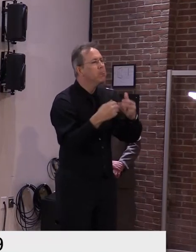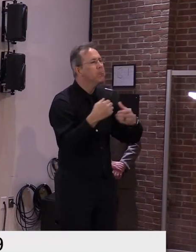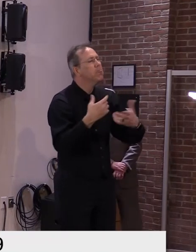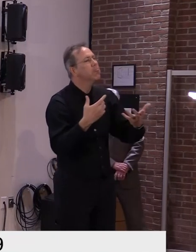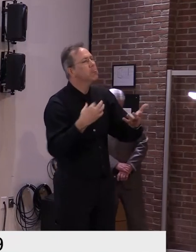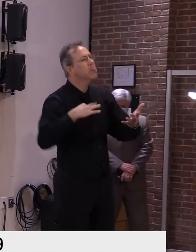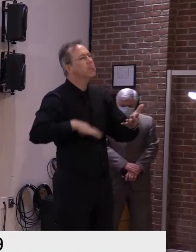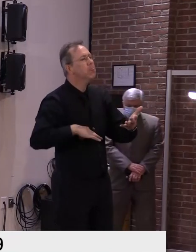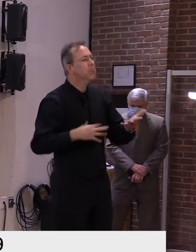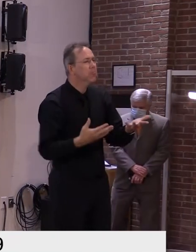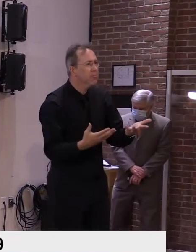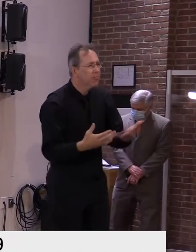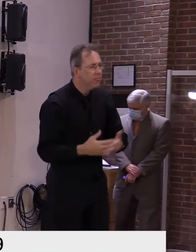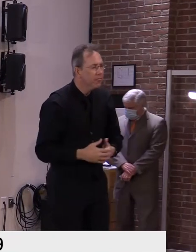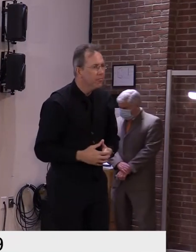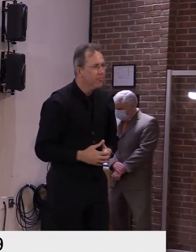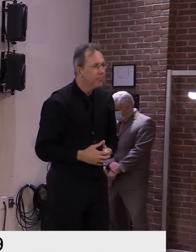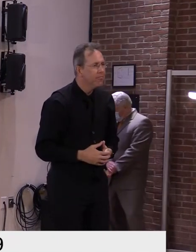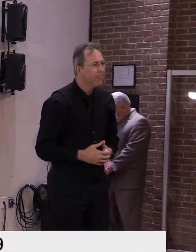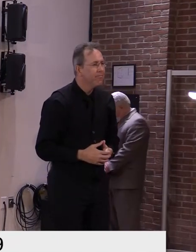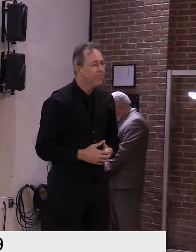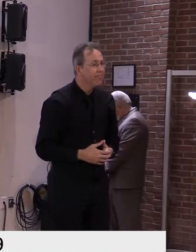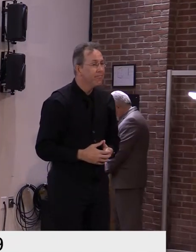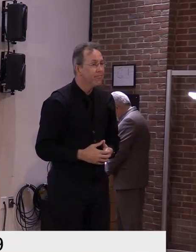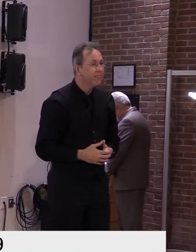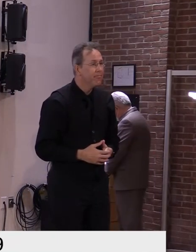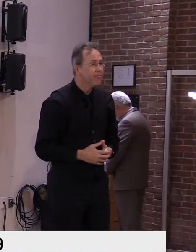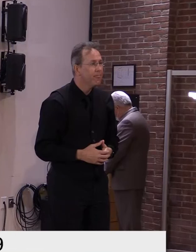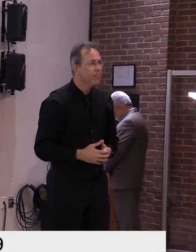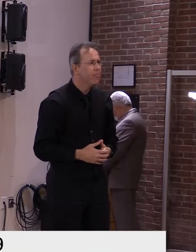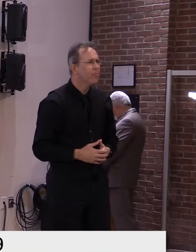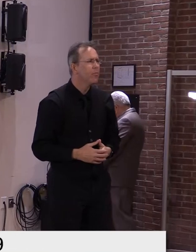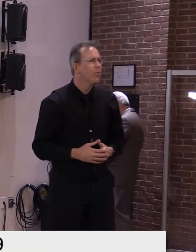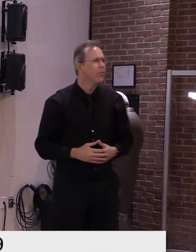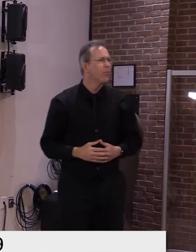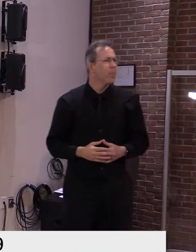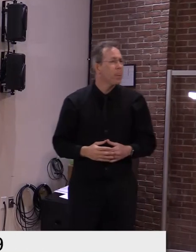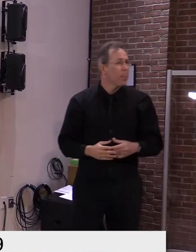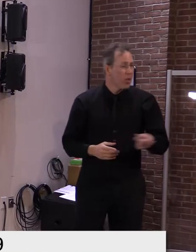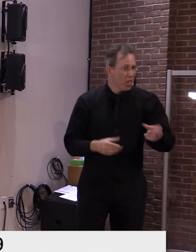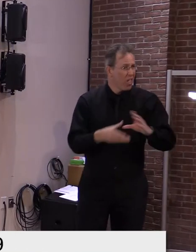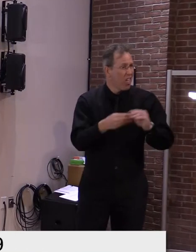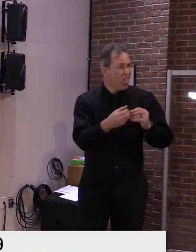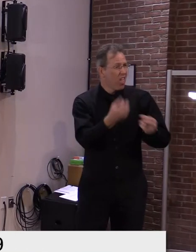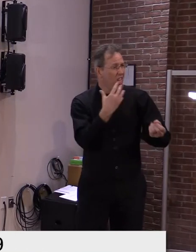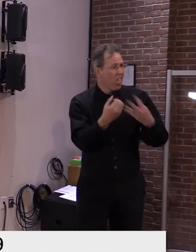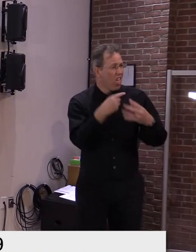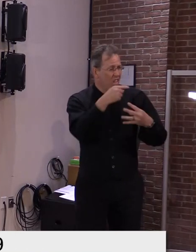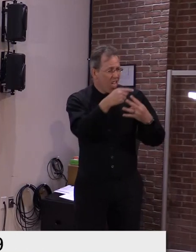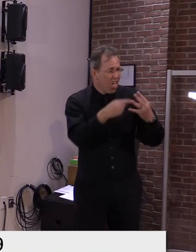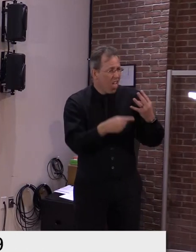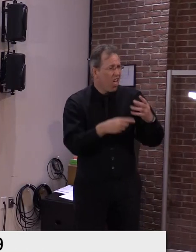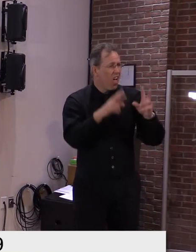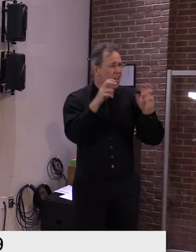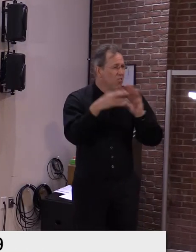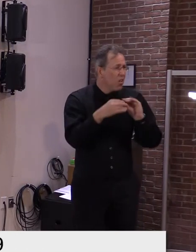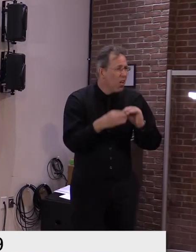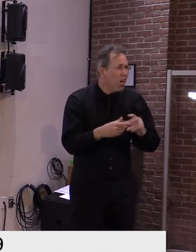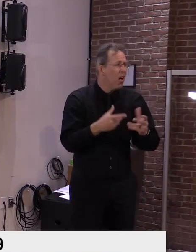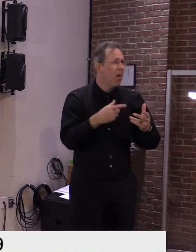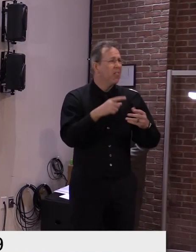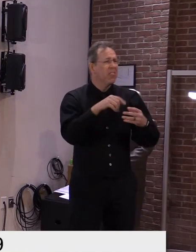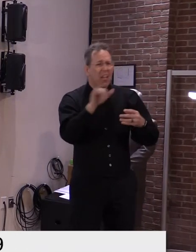certain conditions. So I don't know the specifics, Mike, about whether, you know, who said what to